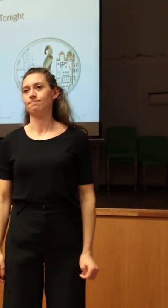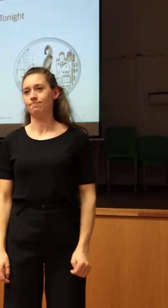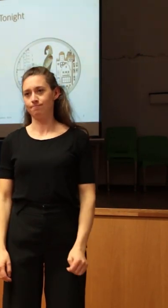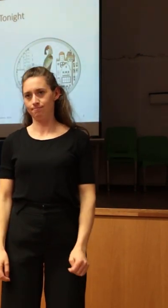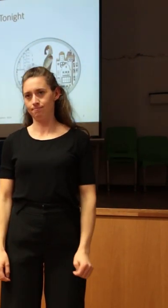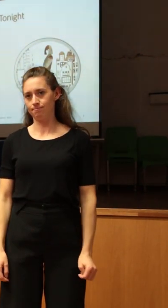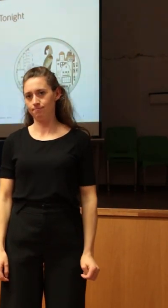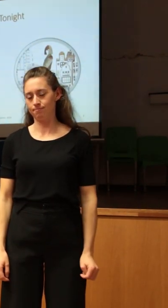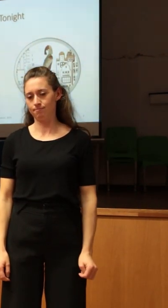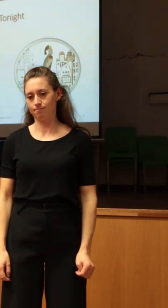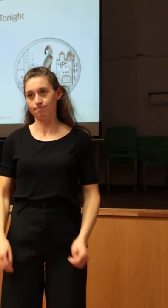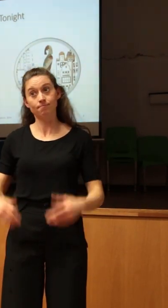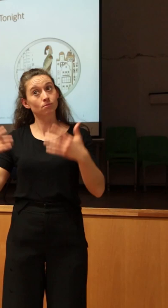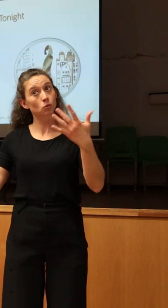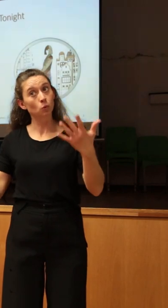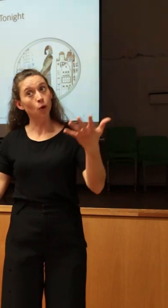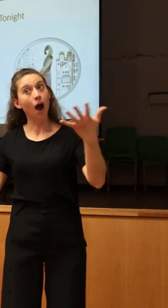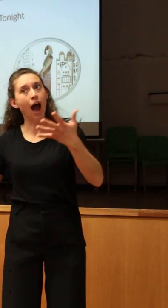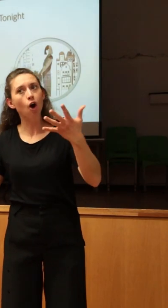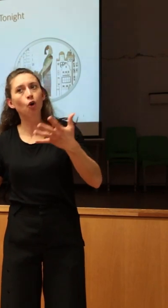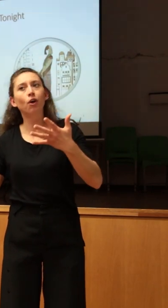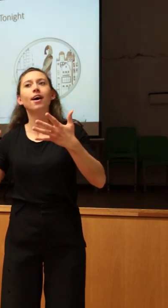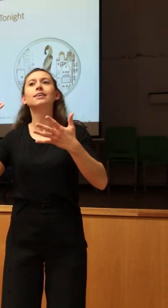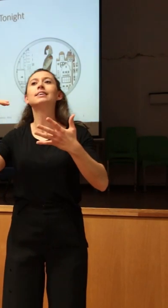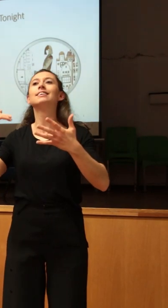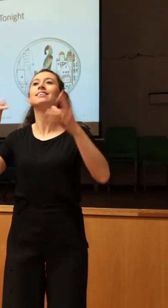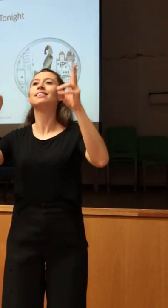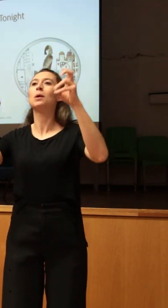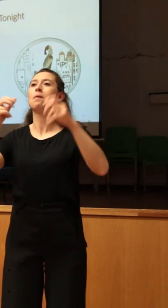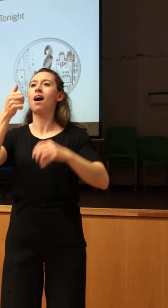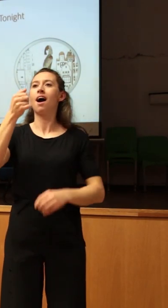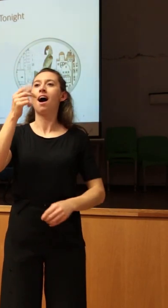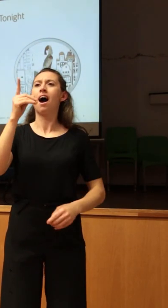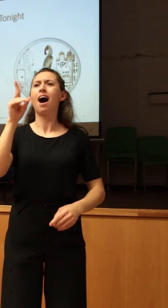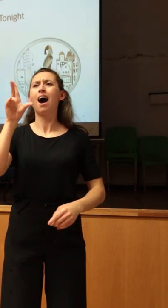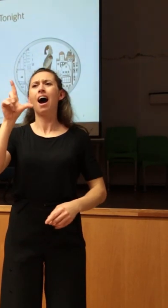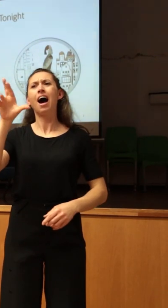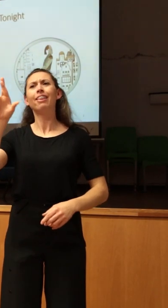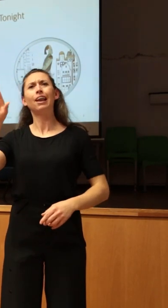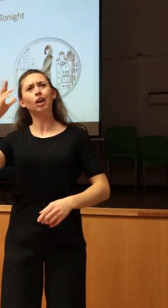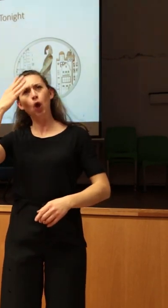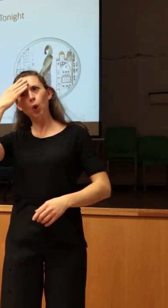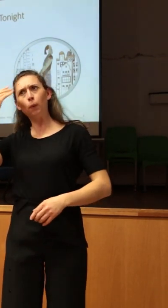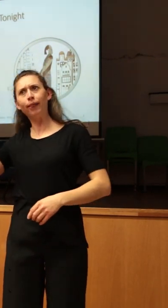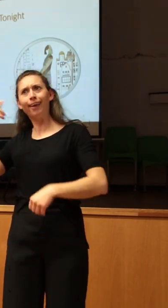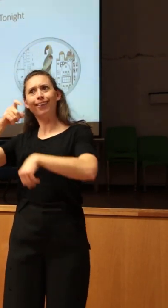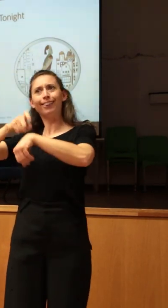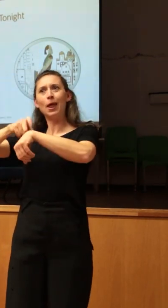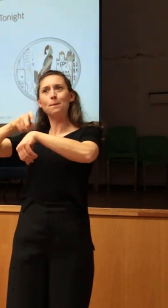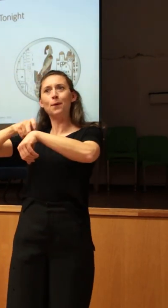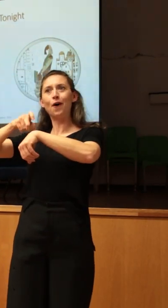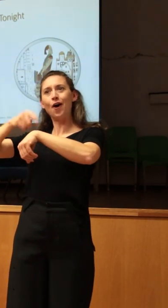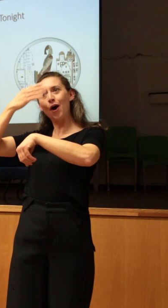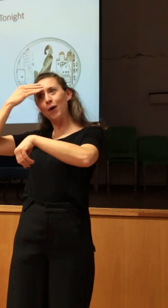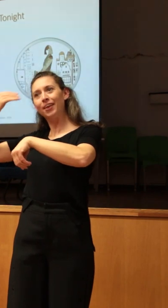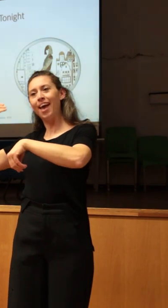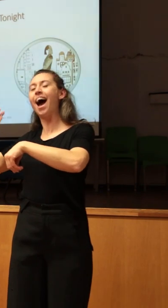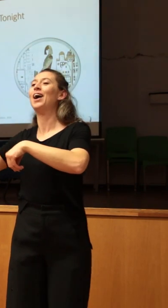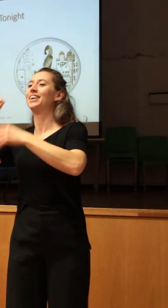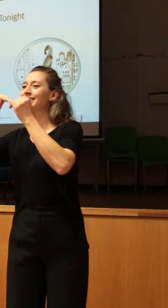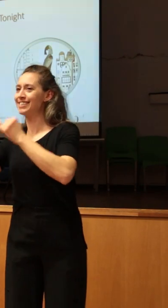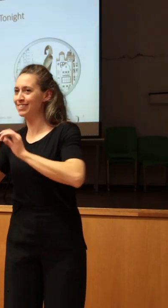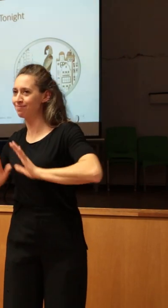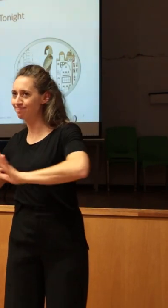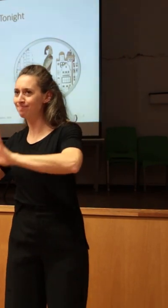my timer on. Bueno, y ahora nos vamos a meter con Adler y me olvidé de poner mi cronómetro. Now I did it. Ahora sí lo